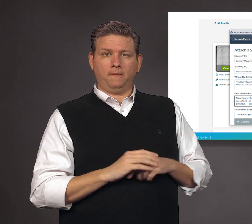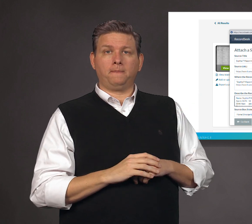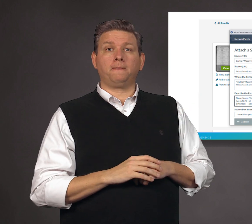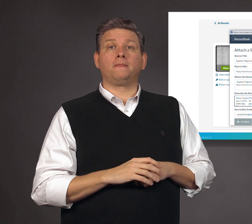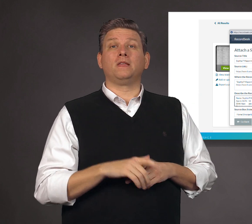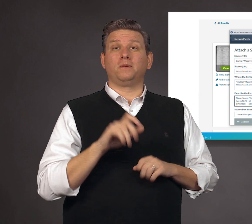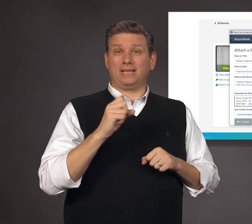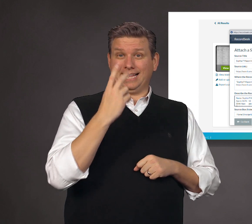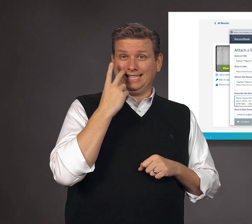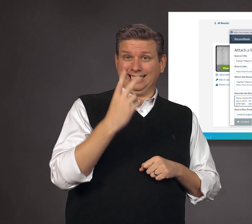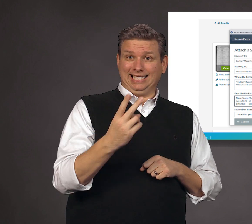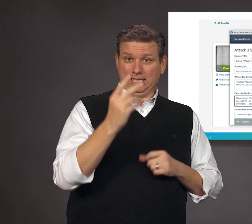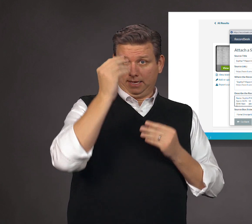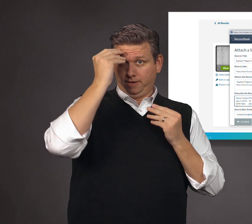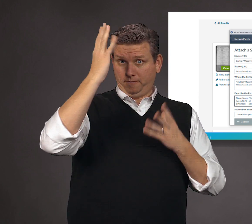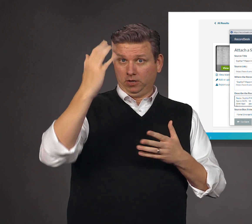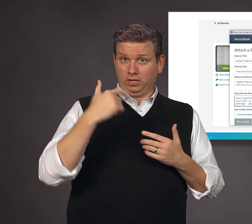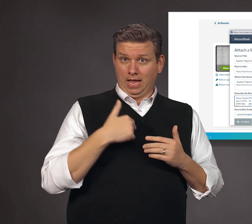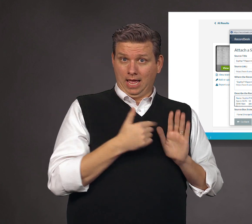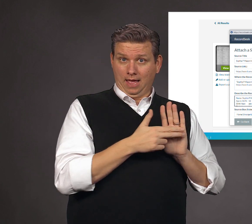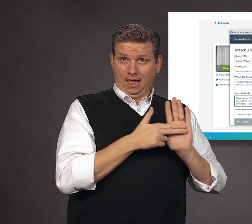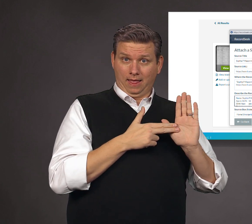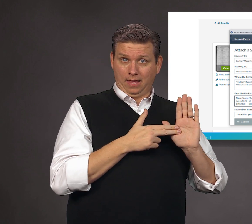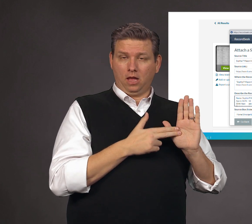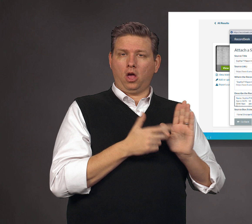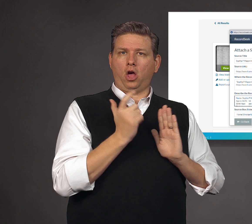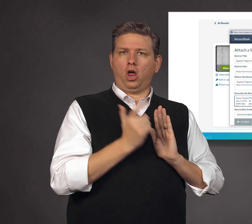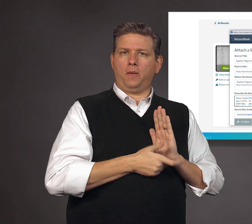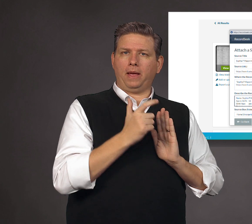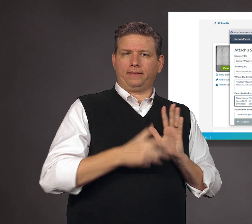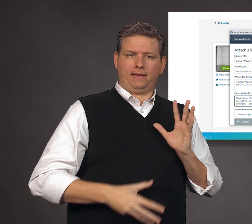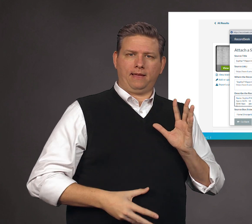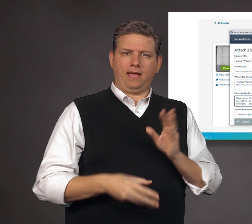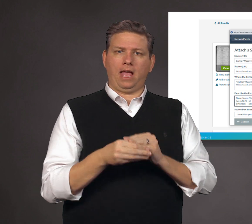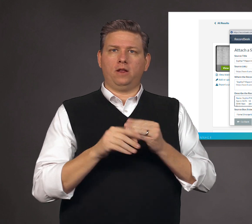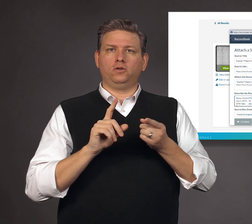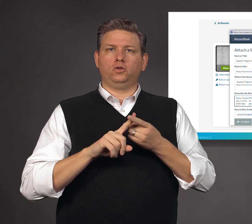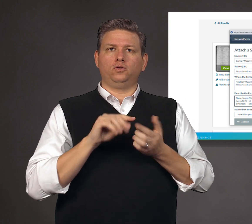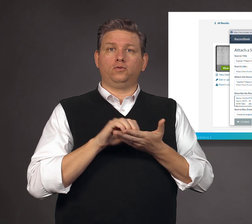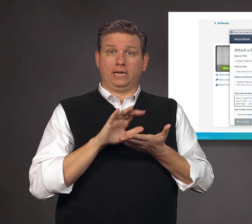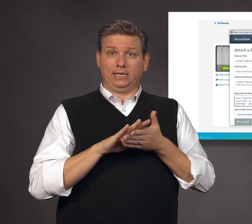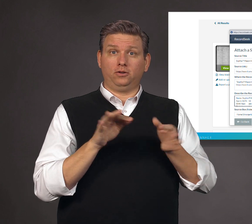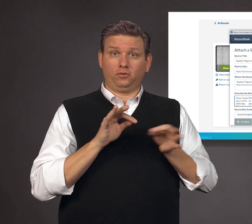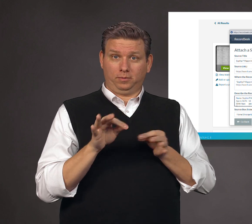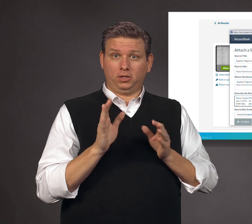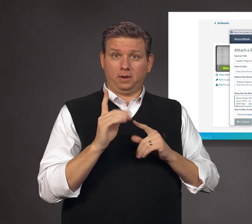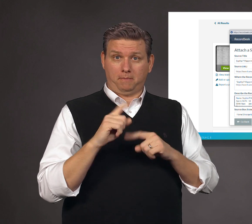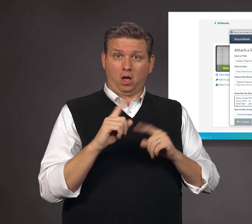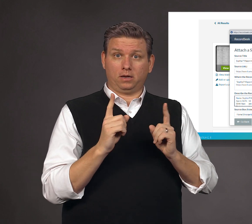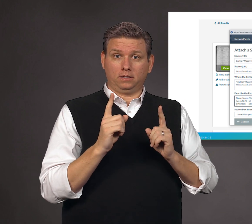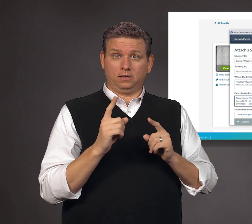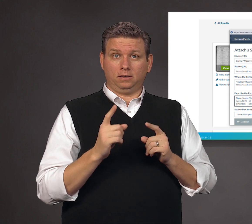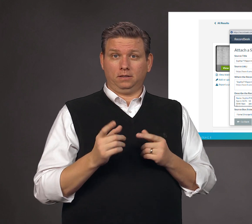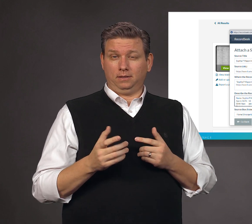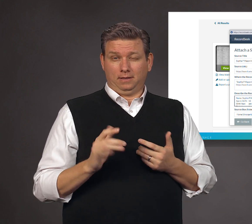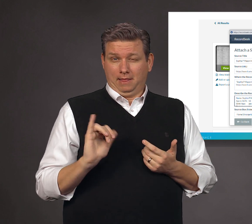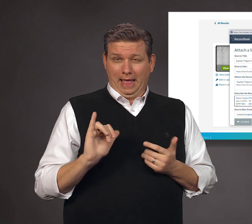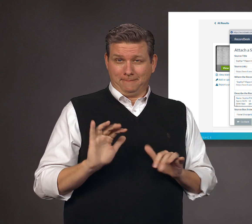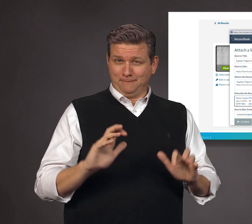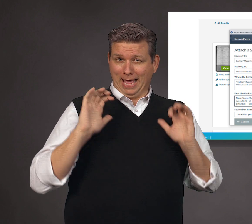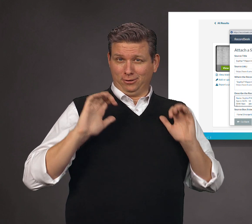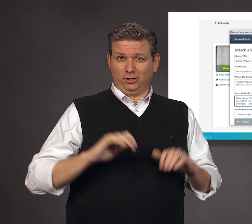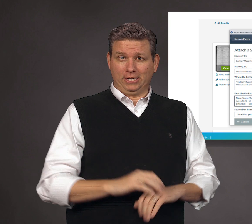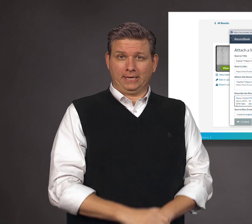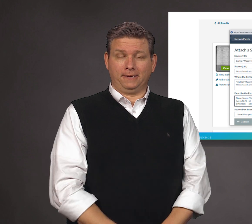You will see here that the information I highlighted has automatically been added to the record description box. It's almost like magic.